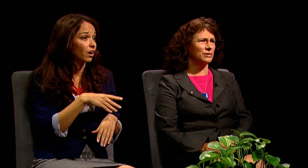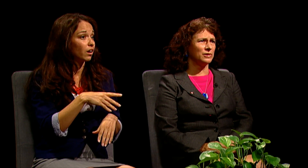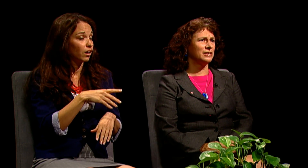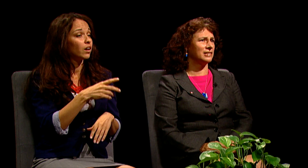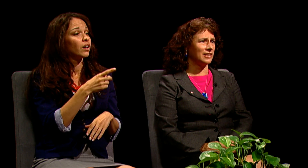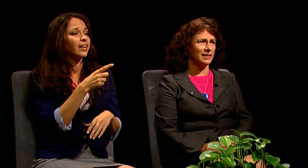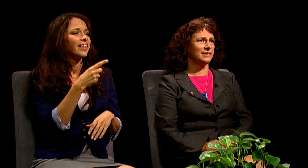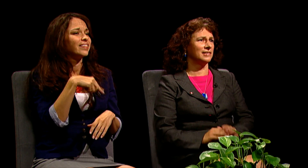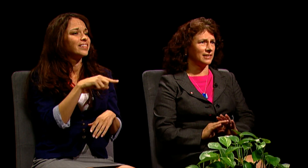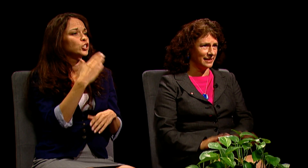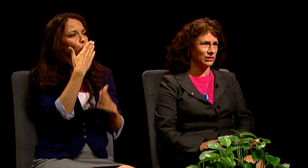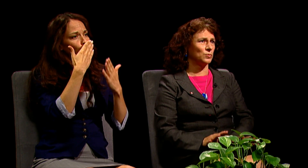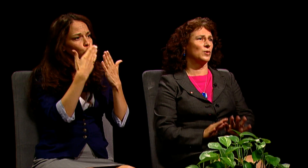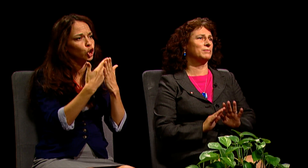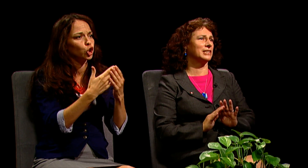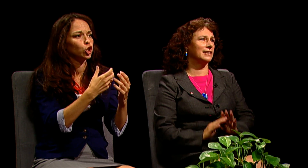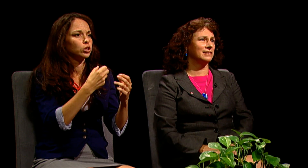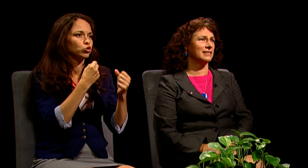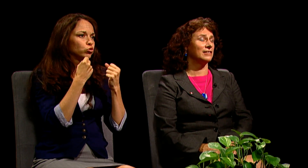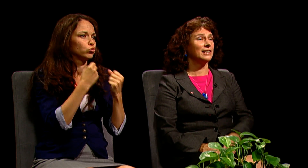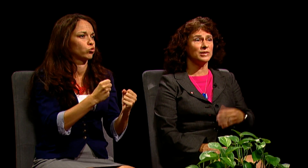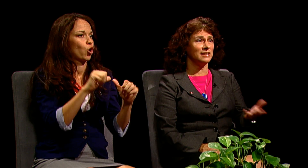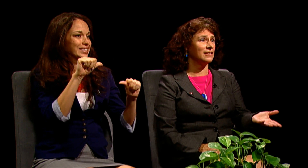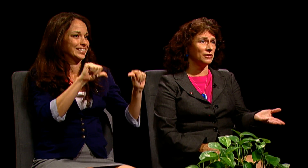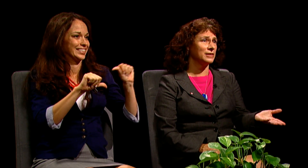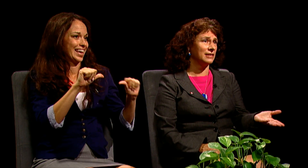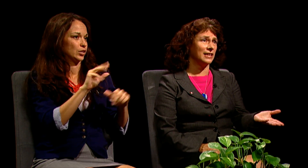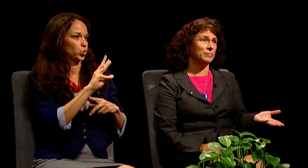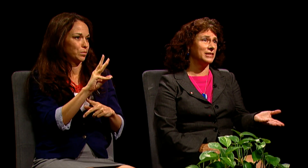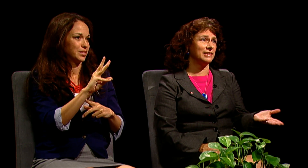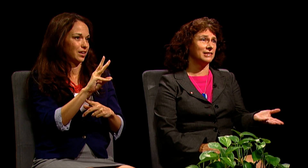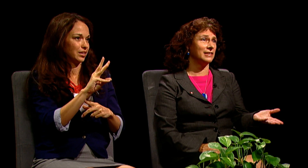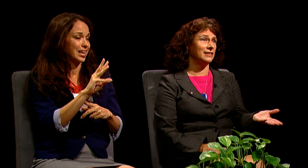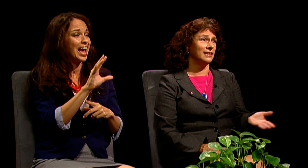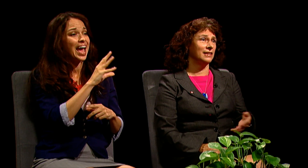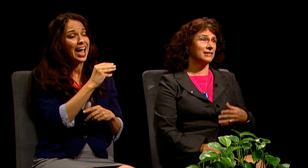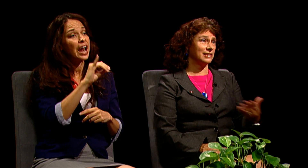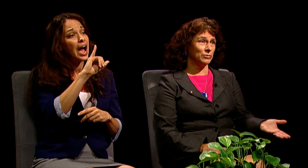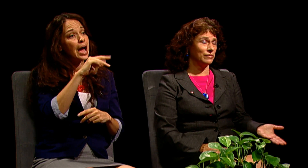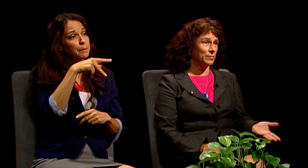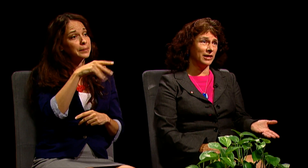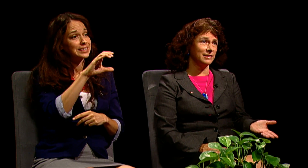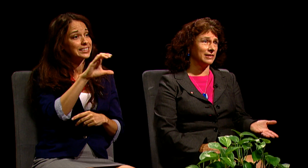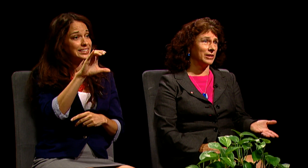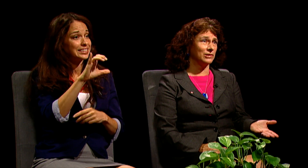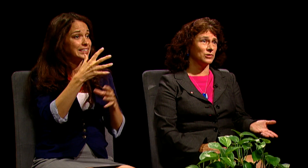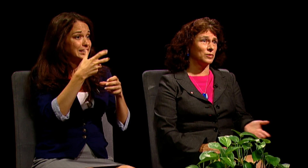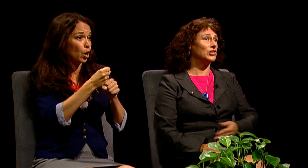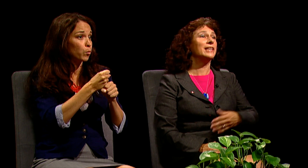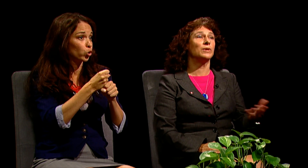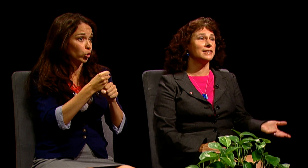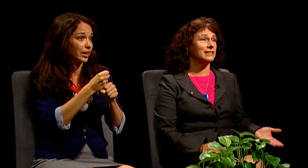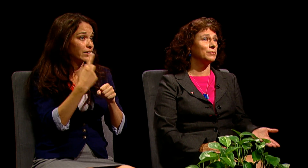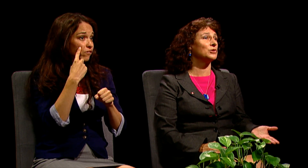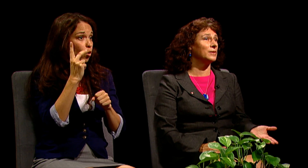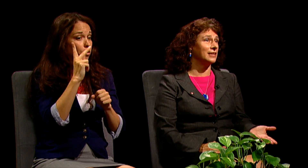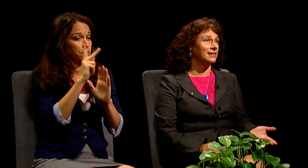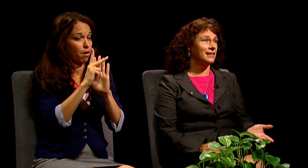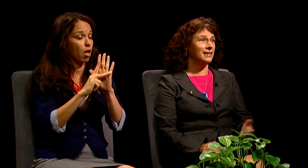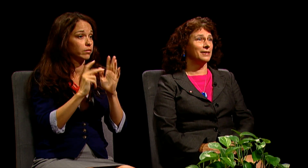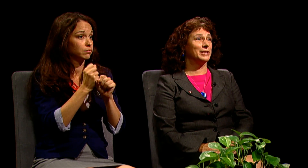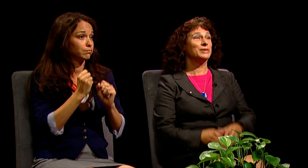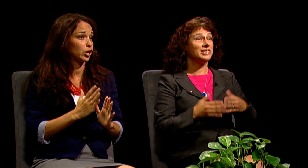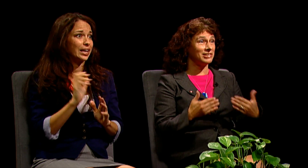these are all good, solid science websites. And there is the IPCC Summary for Policymakers, which anyone is able to